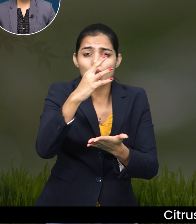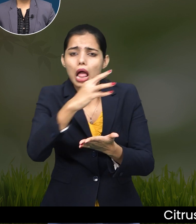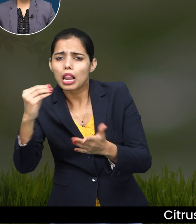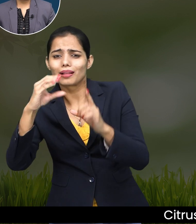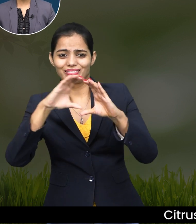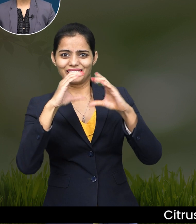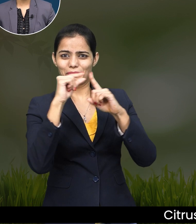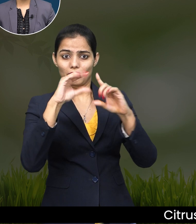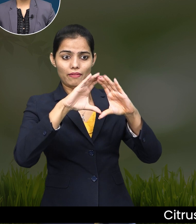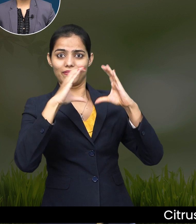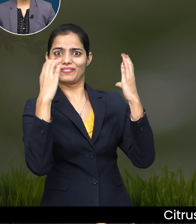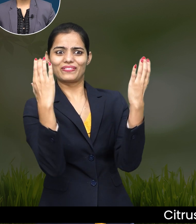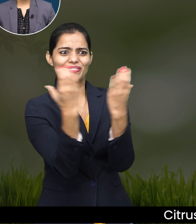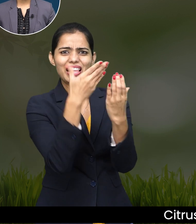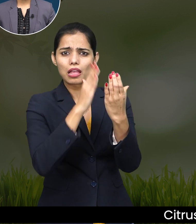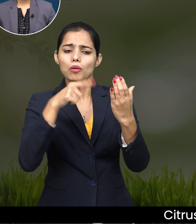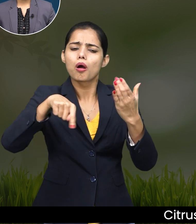citrus and pumpkin.